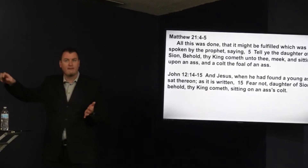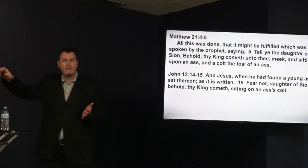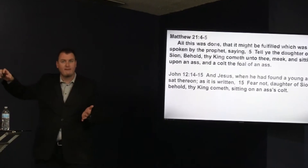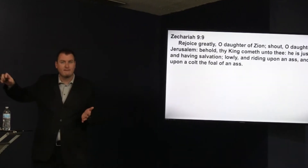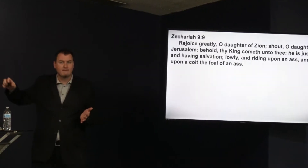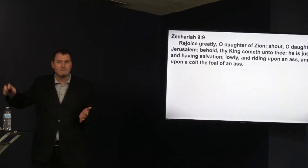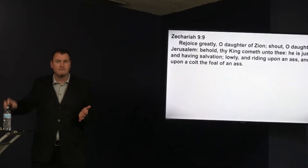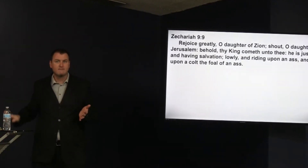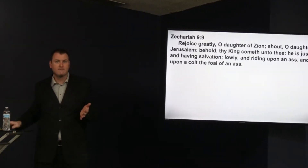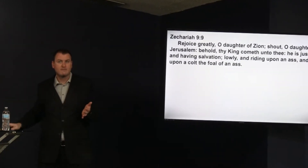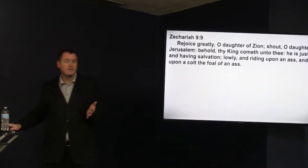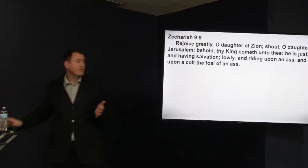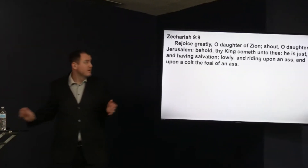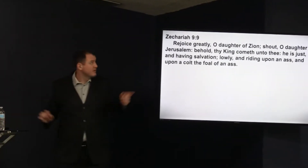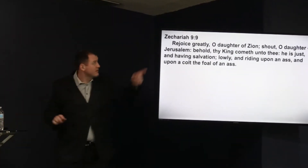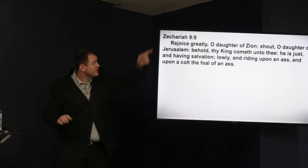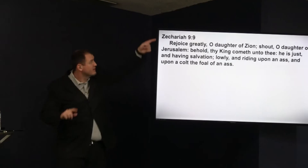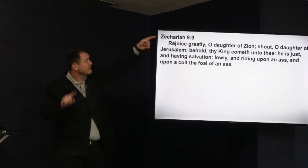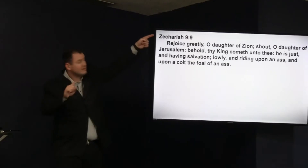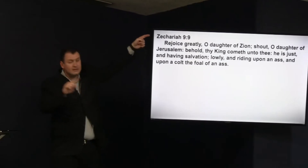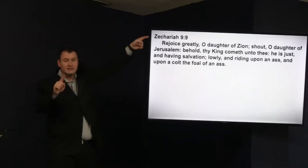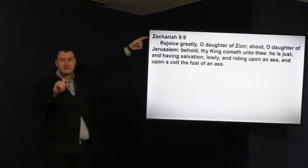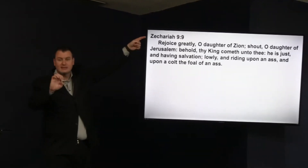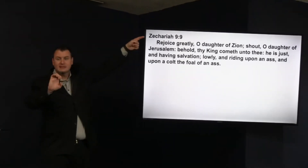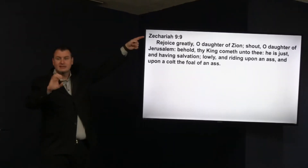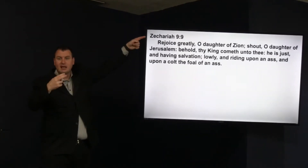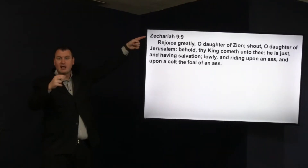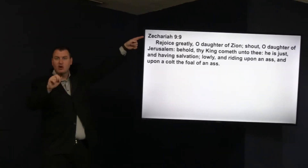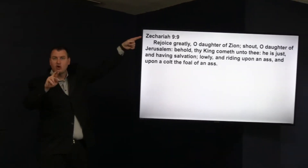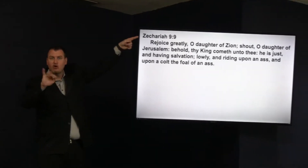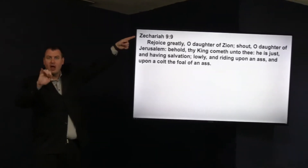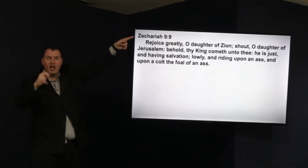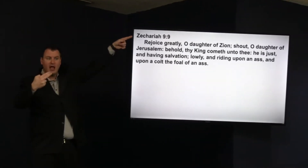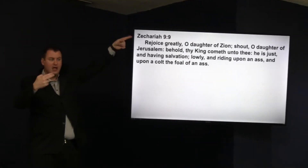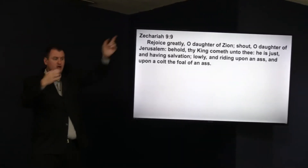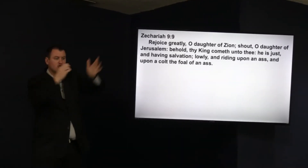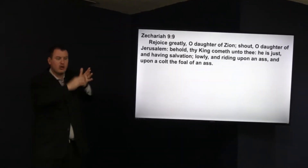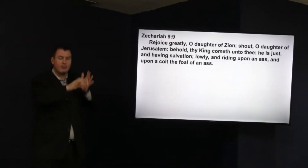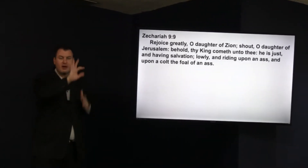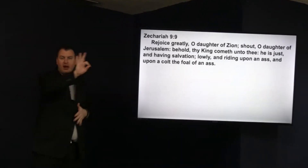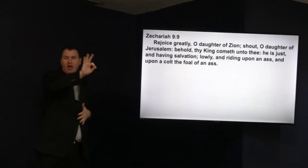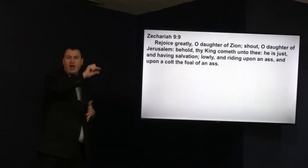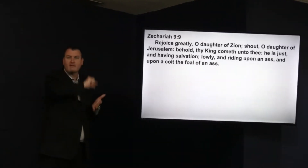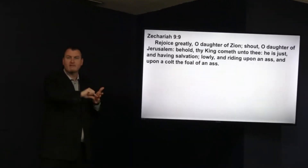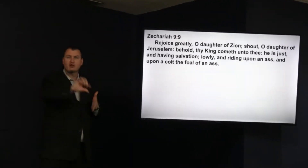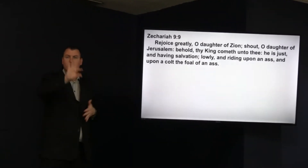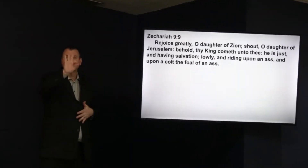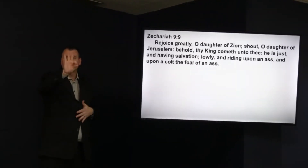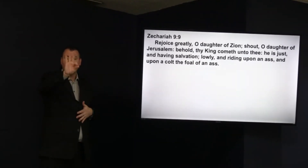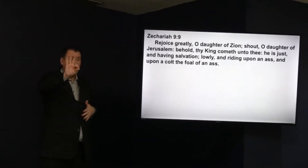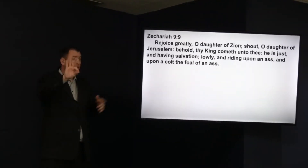the author actually who prophesied this, you find this in Zechariah chapter 9, verse